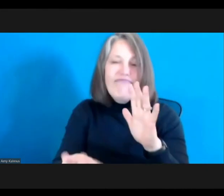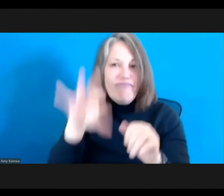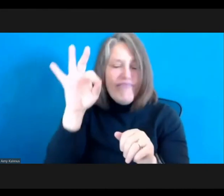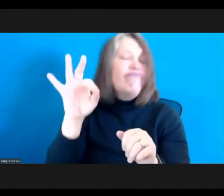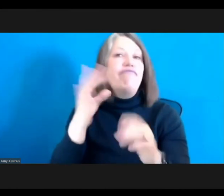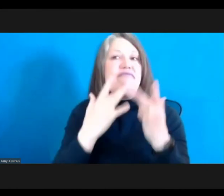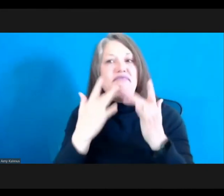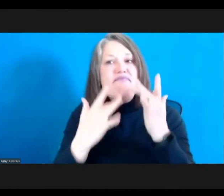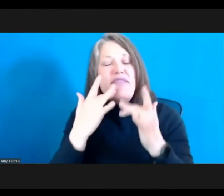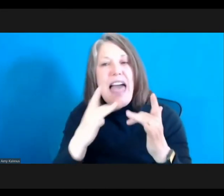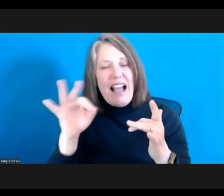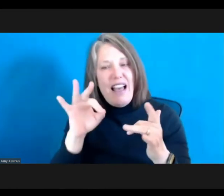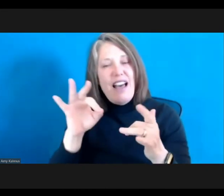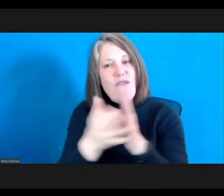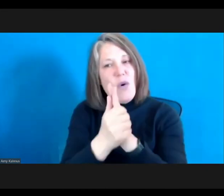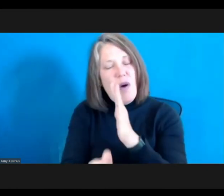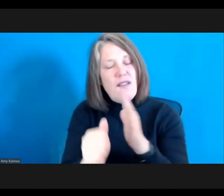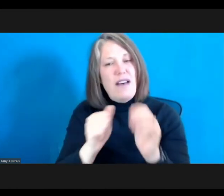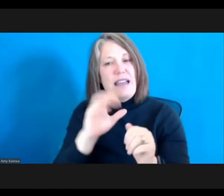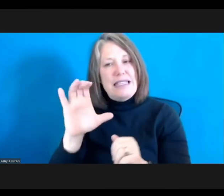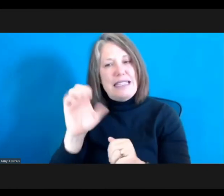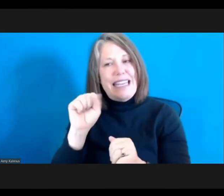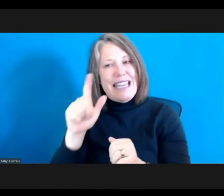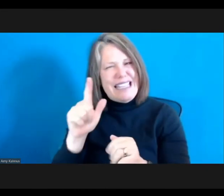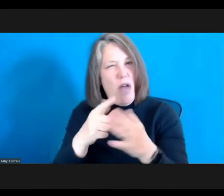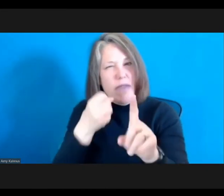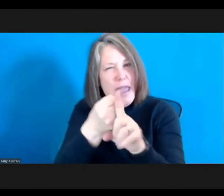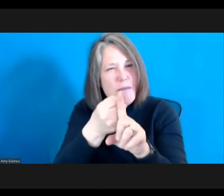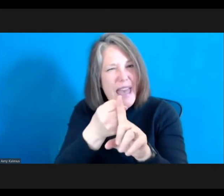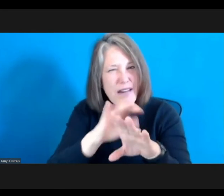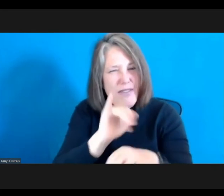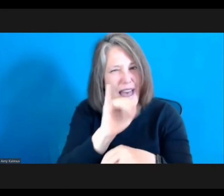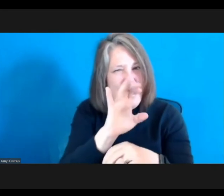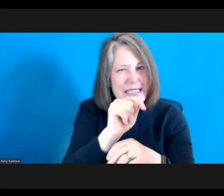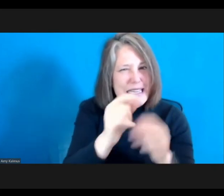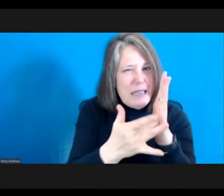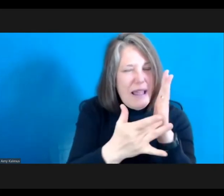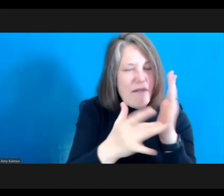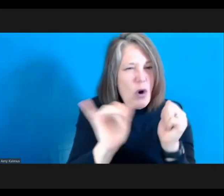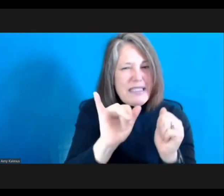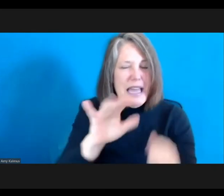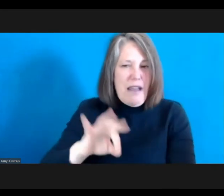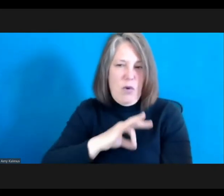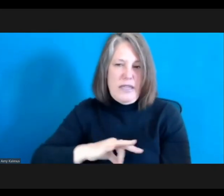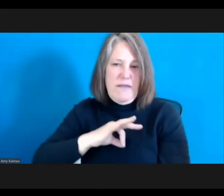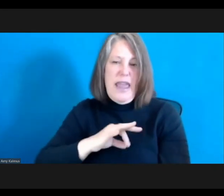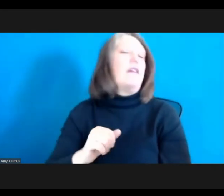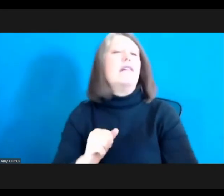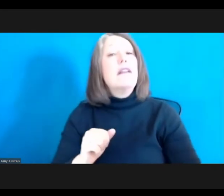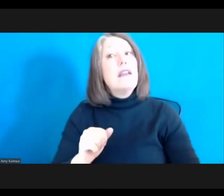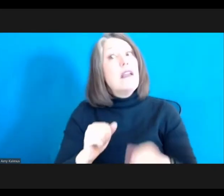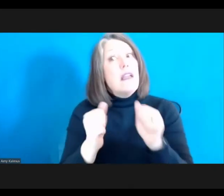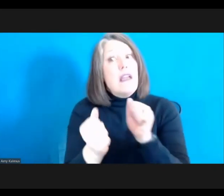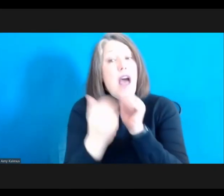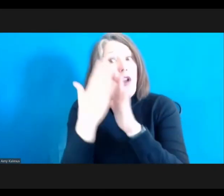certified Chinese Sign Language interpreters has on the ICT platforms like Voice of Hands. Addressing